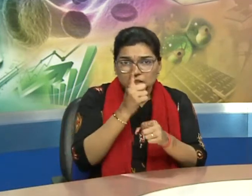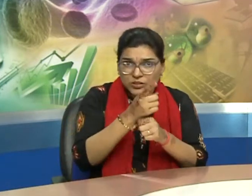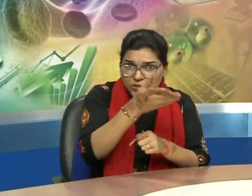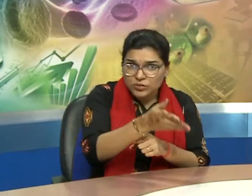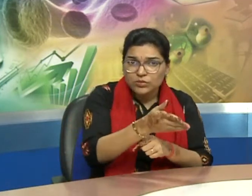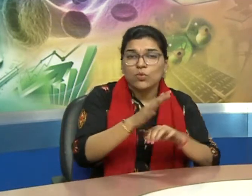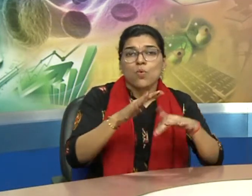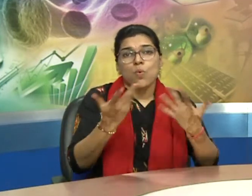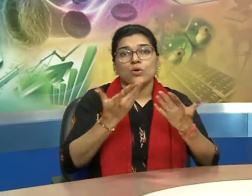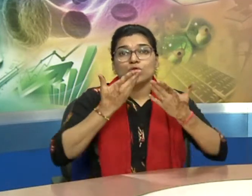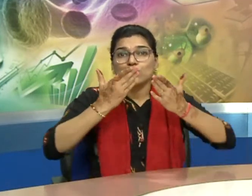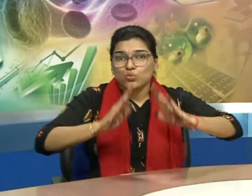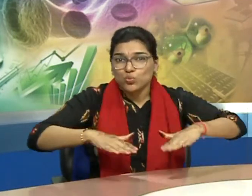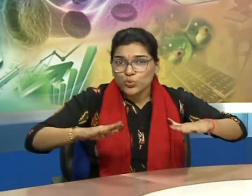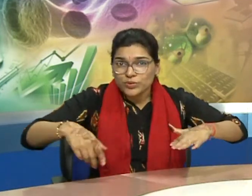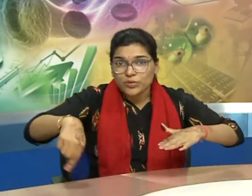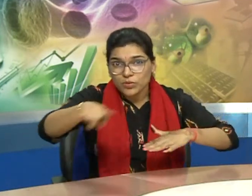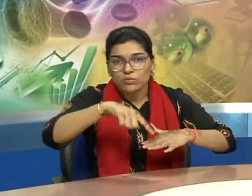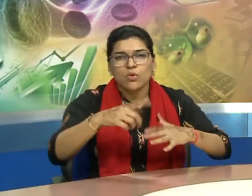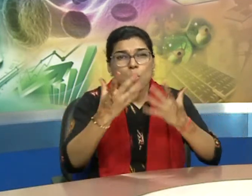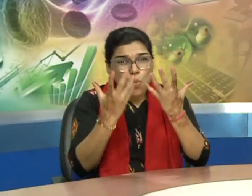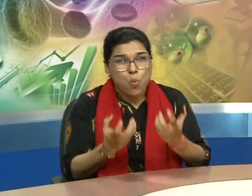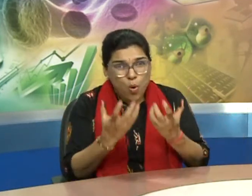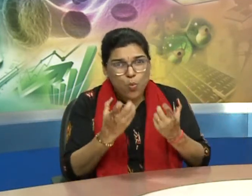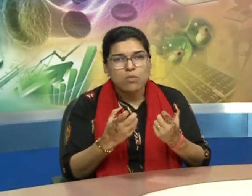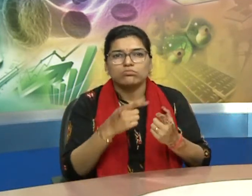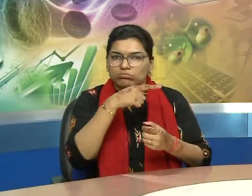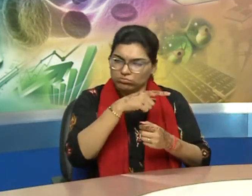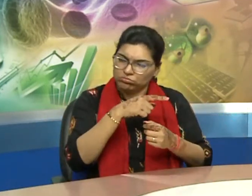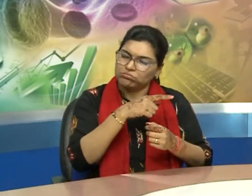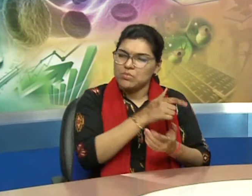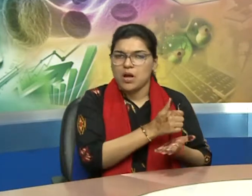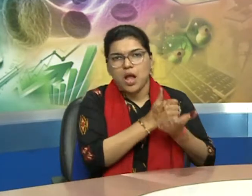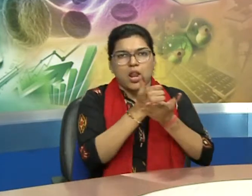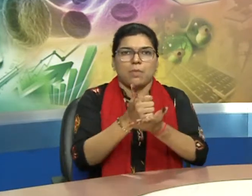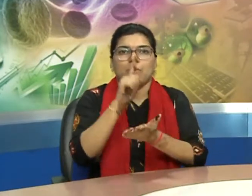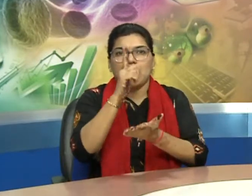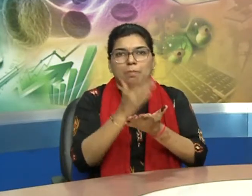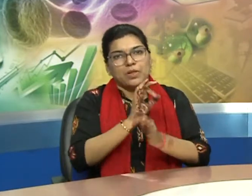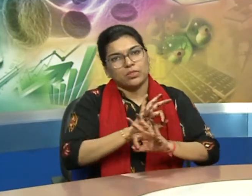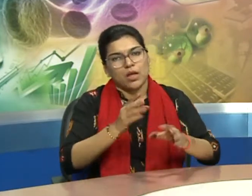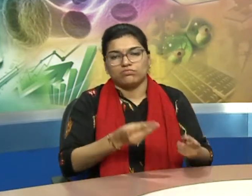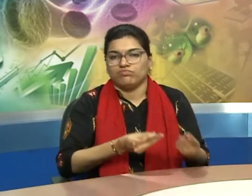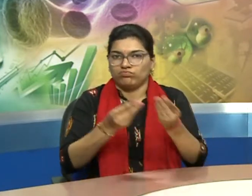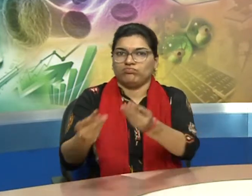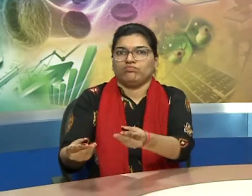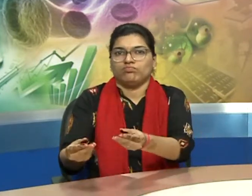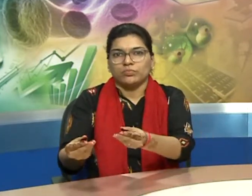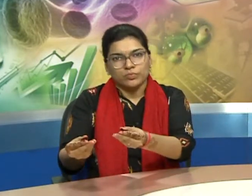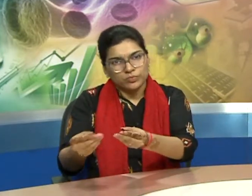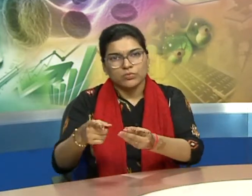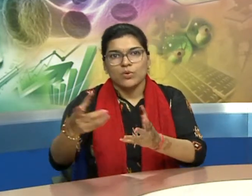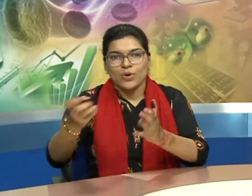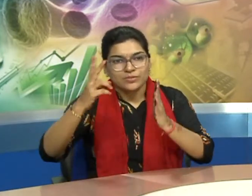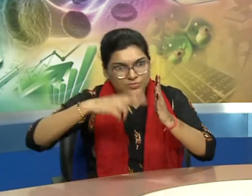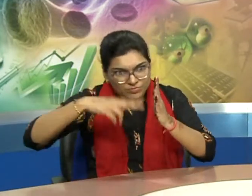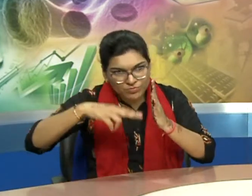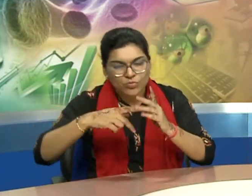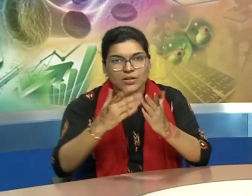The first function of college library is to assist in finding out the requirements of its